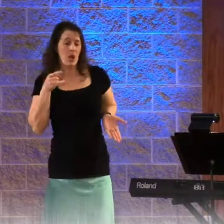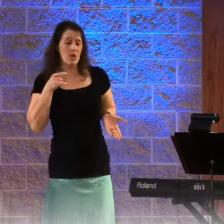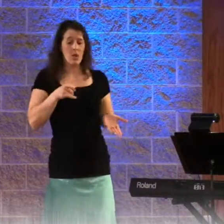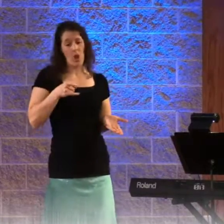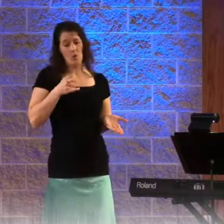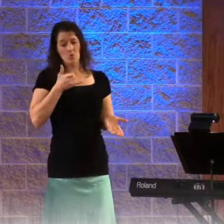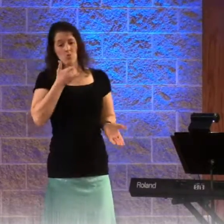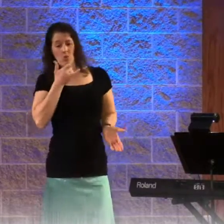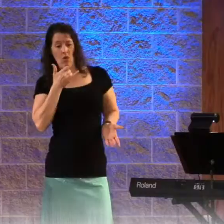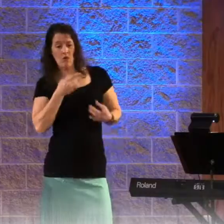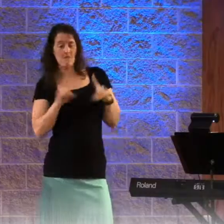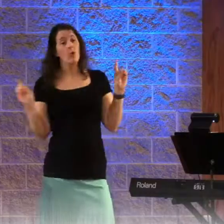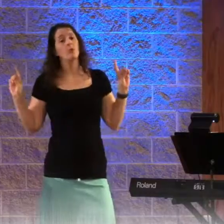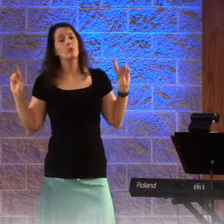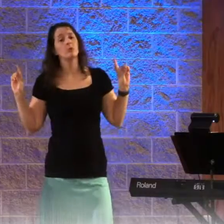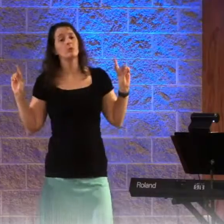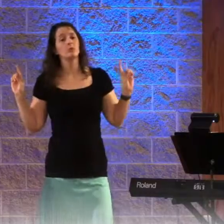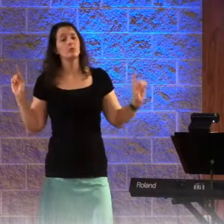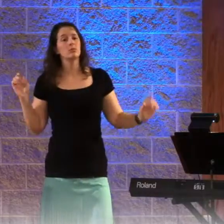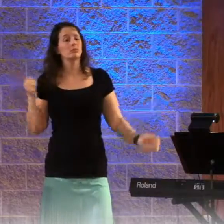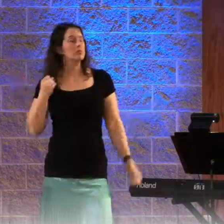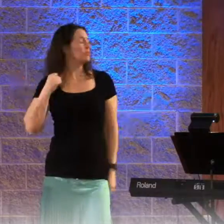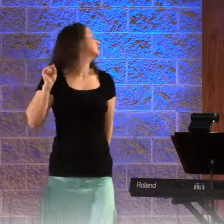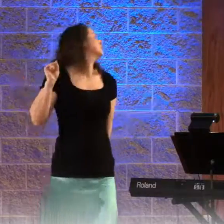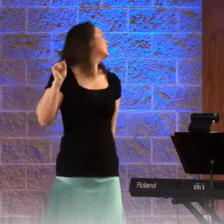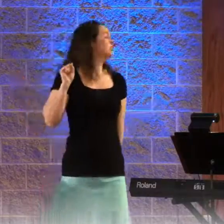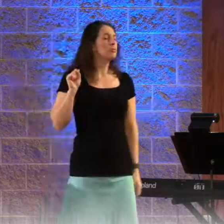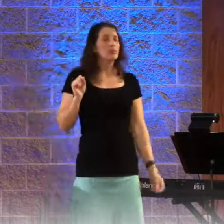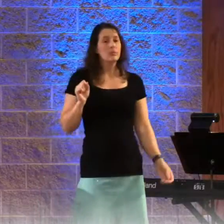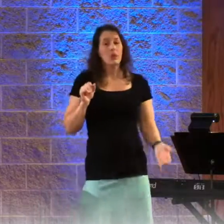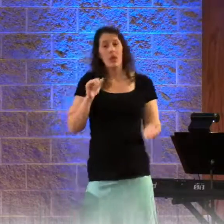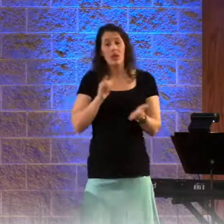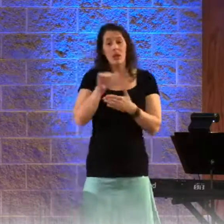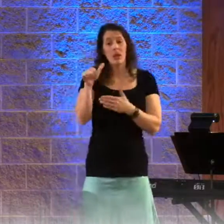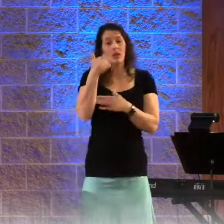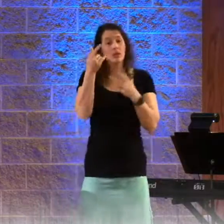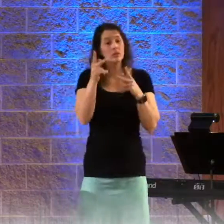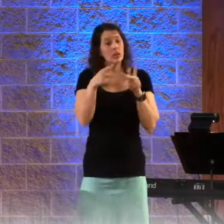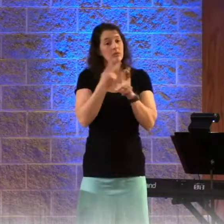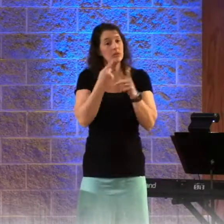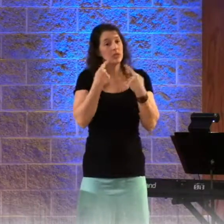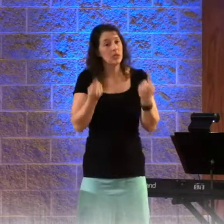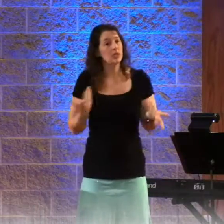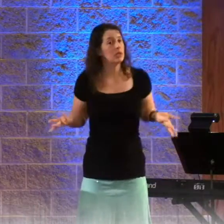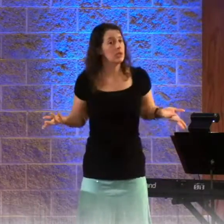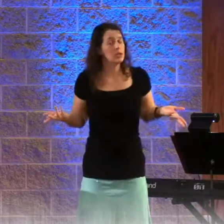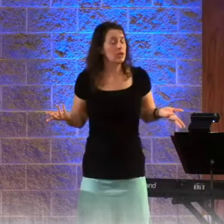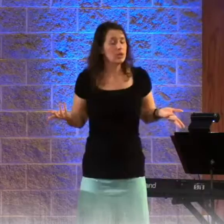they had an unlawful divorce or some other kind of a sin.